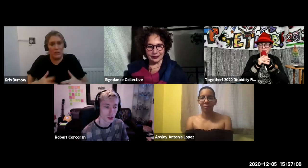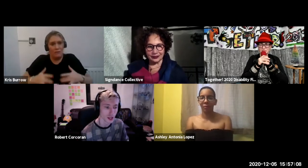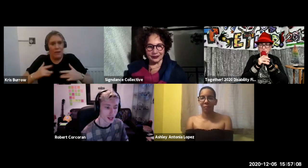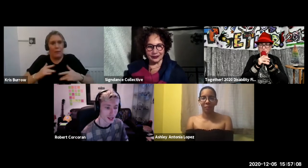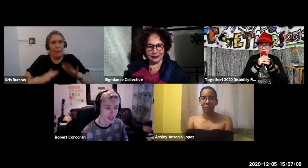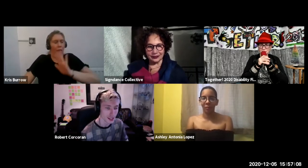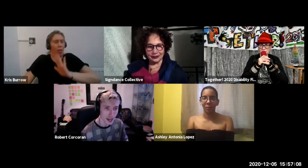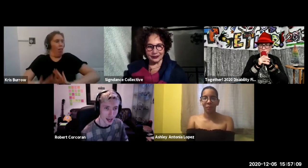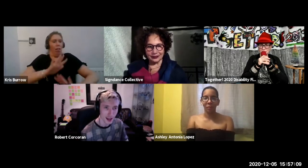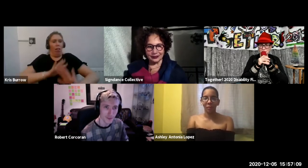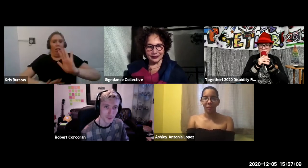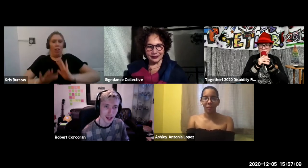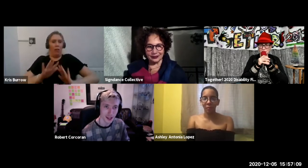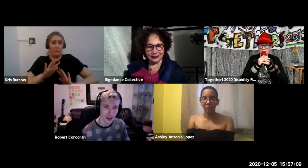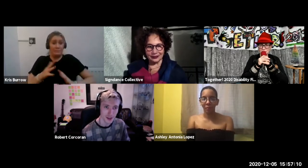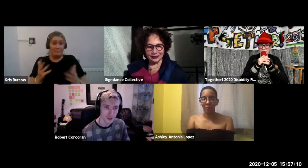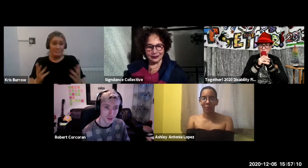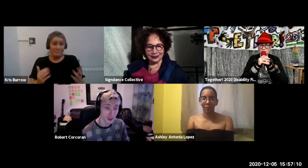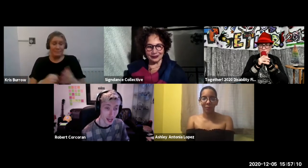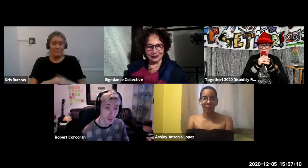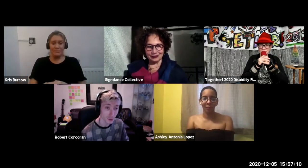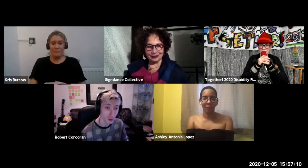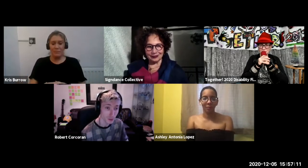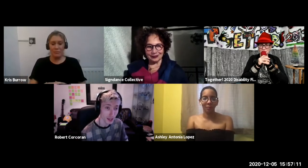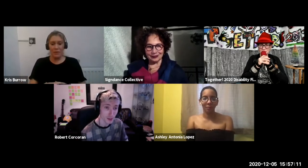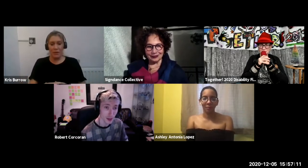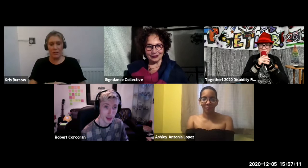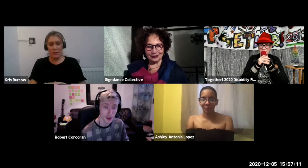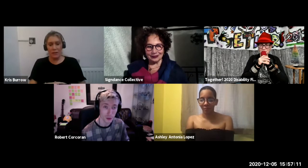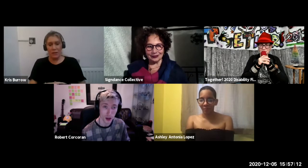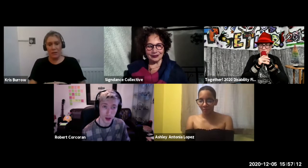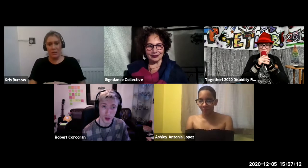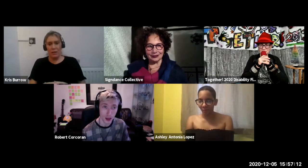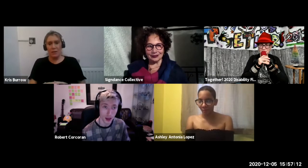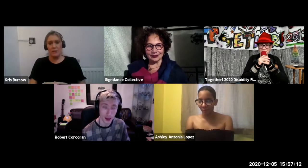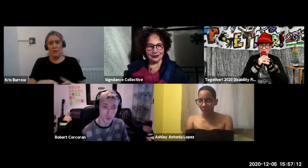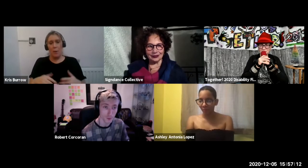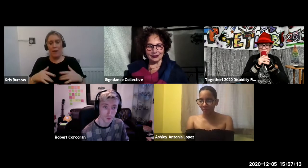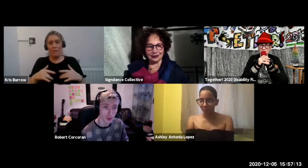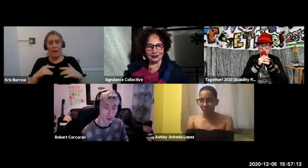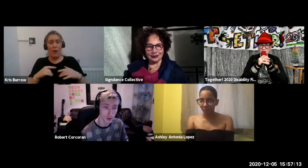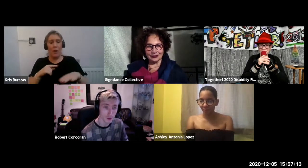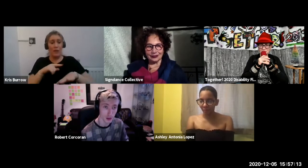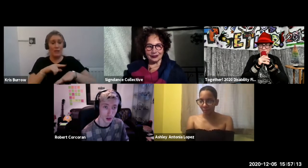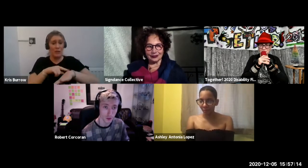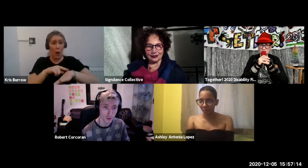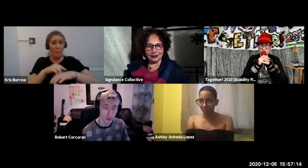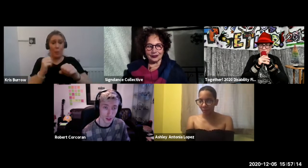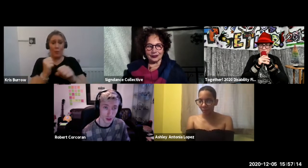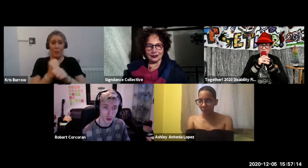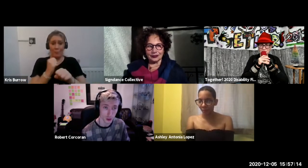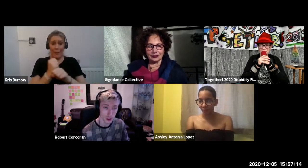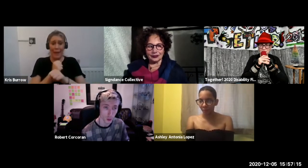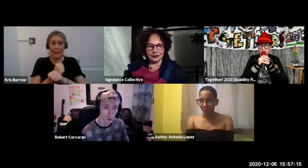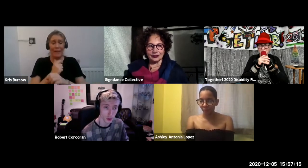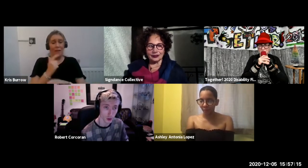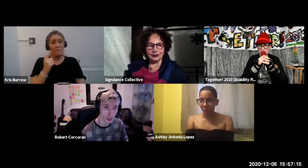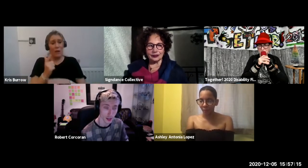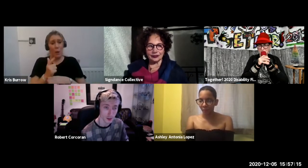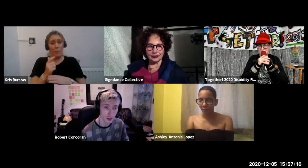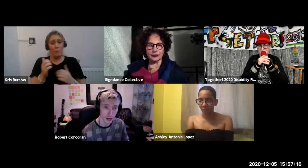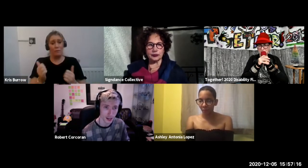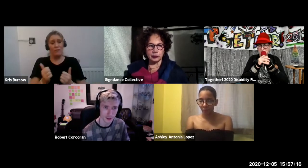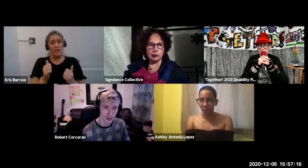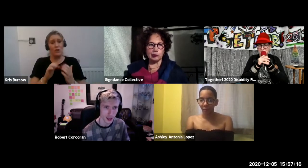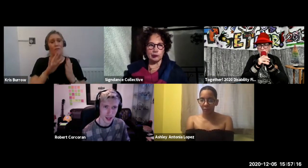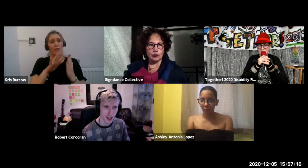so yeah, I guess the time that we made that as well, that was finished off in Croatia when we were all